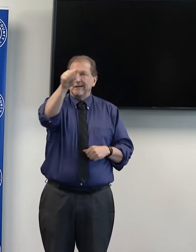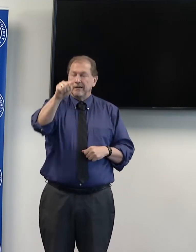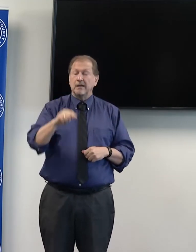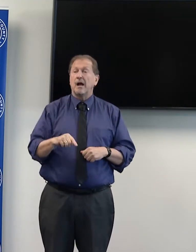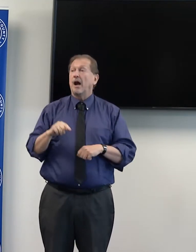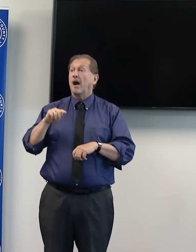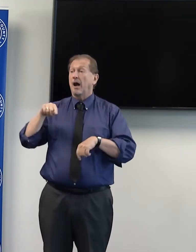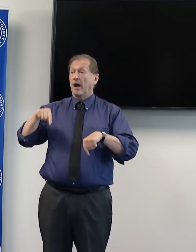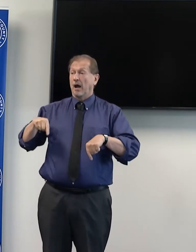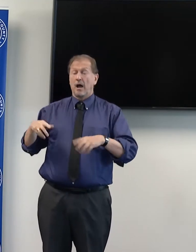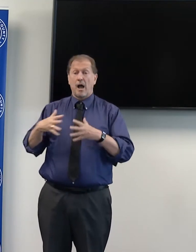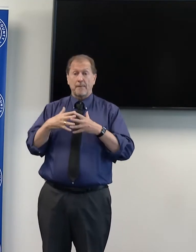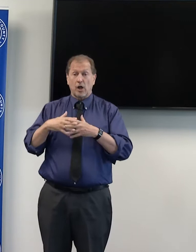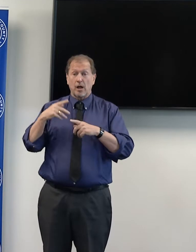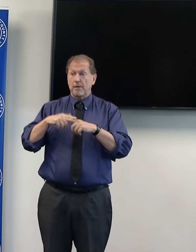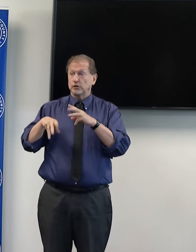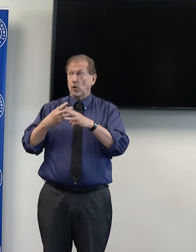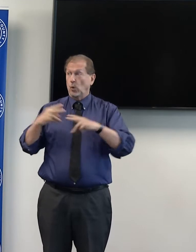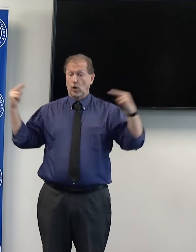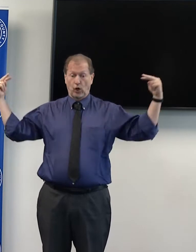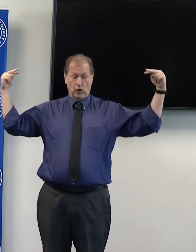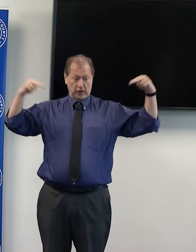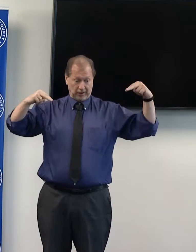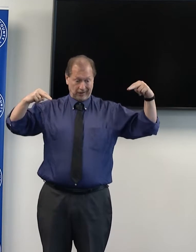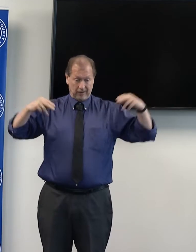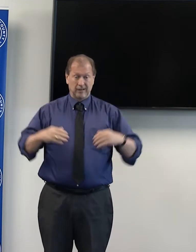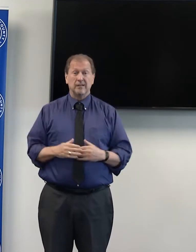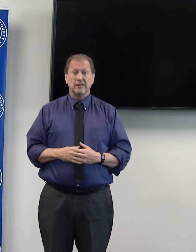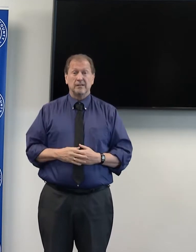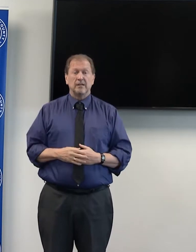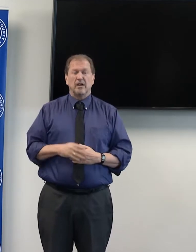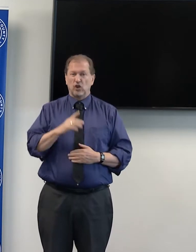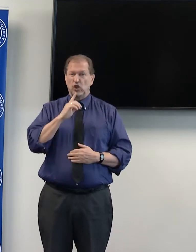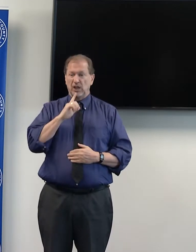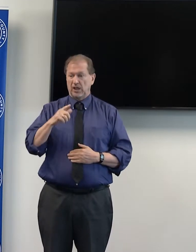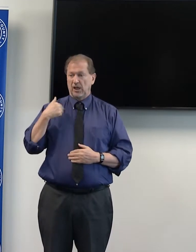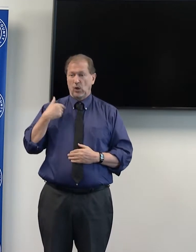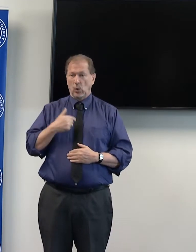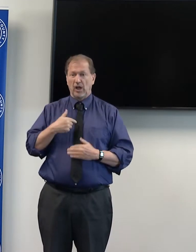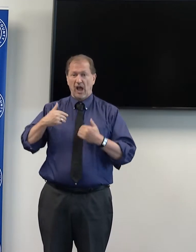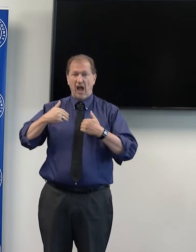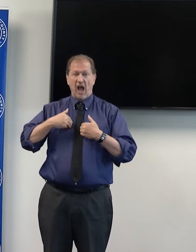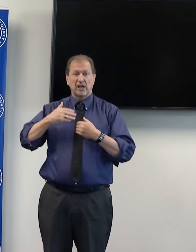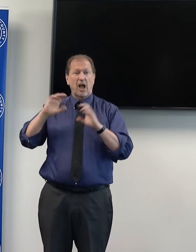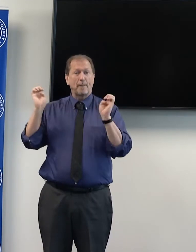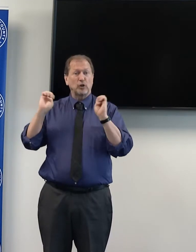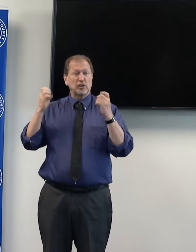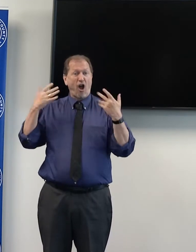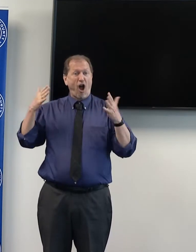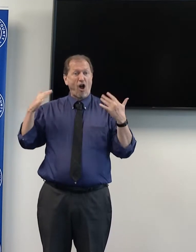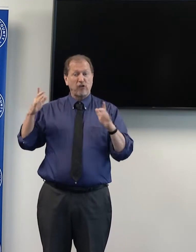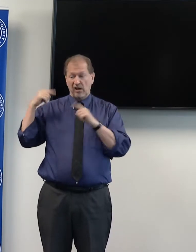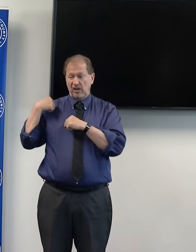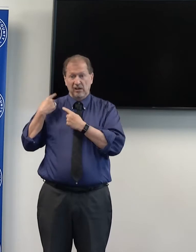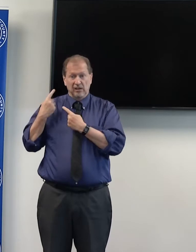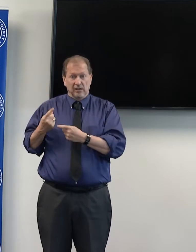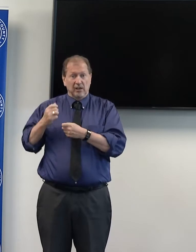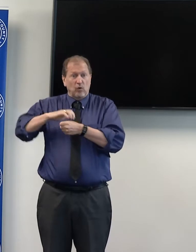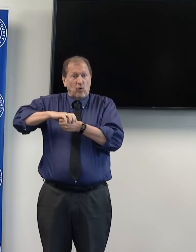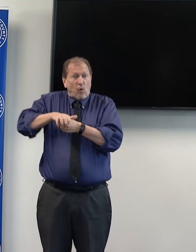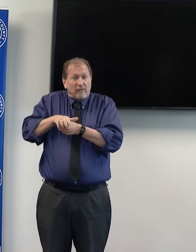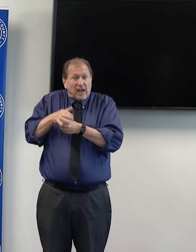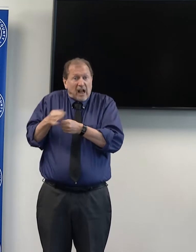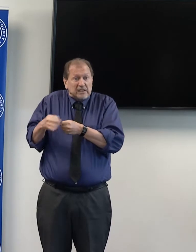few weeks, a new emergency doesn't wait for an old emergency to end. We are racked in the middle,